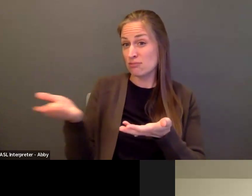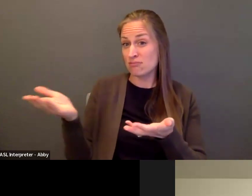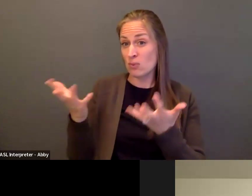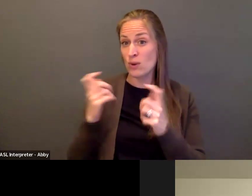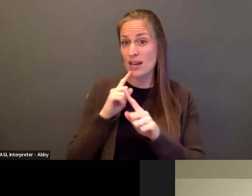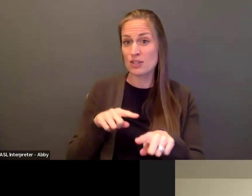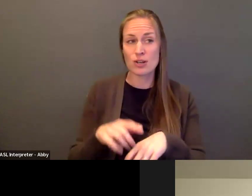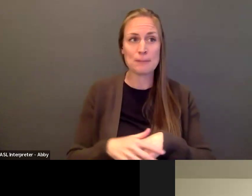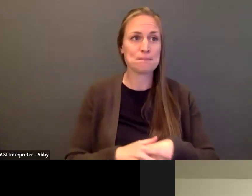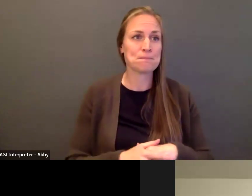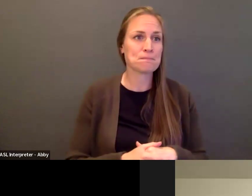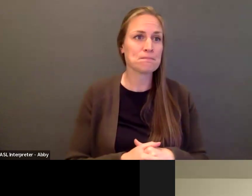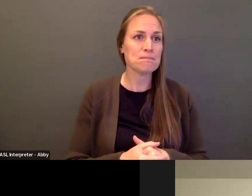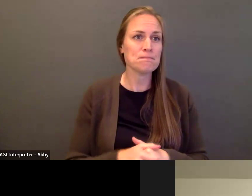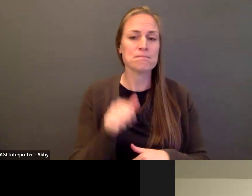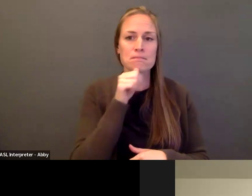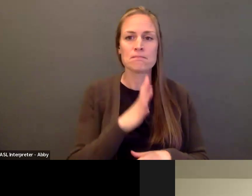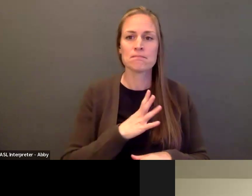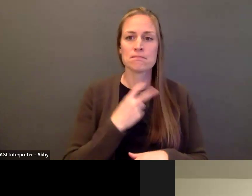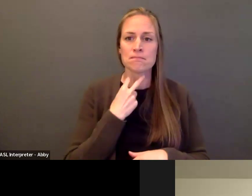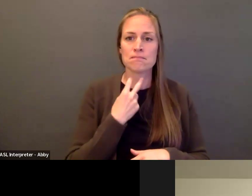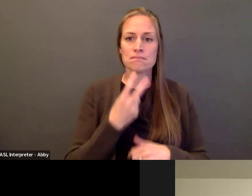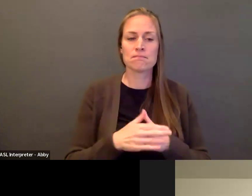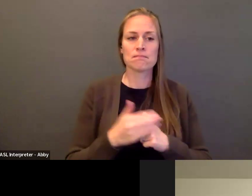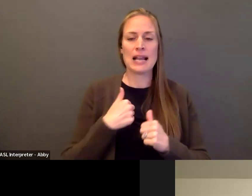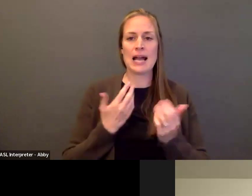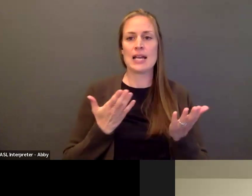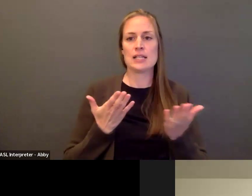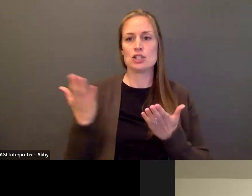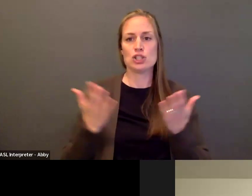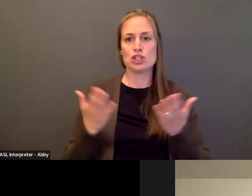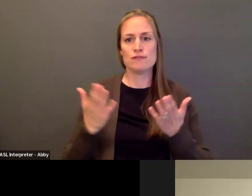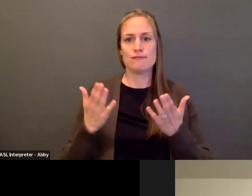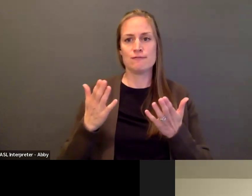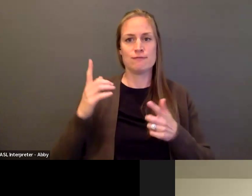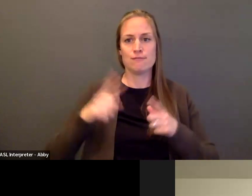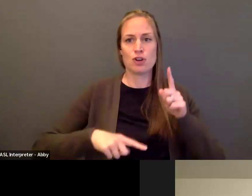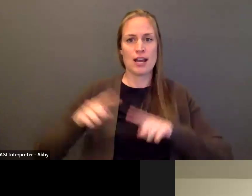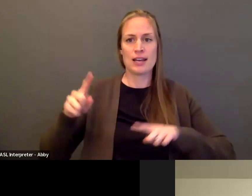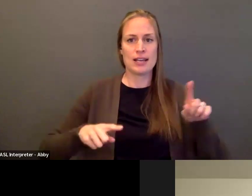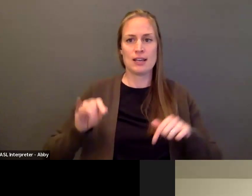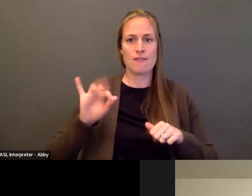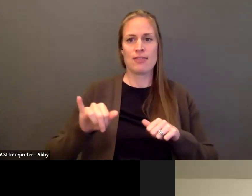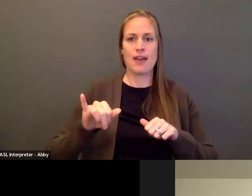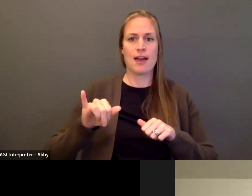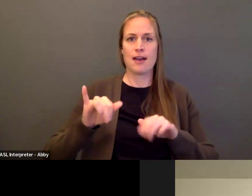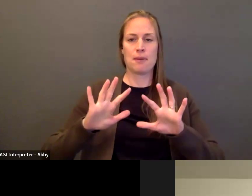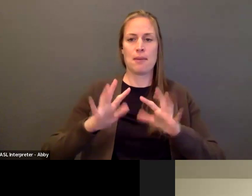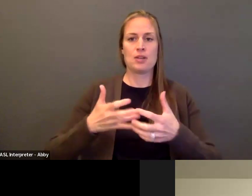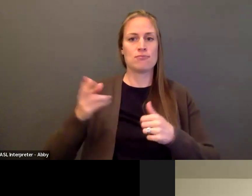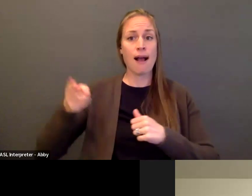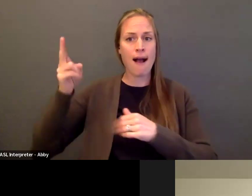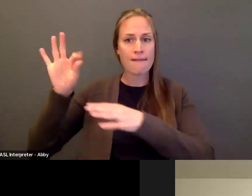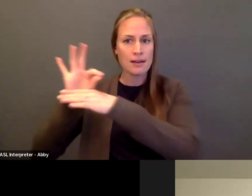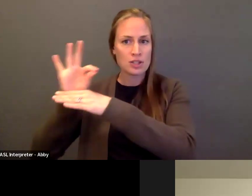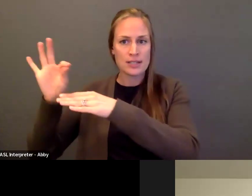So I serve a wide variety of this population. So we have extremely high functioning individuals, and then we